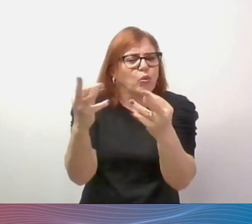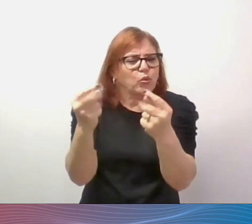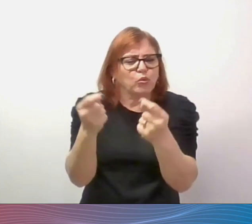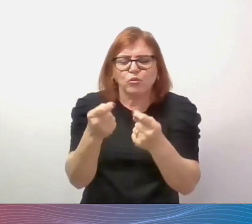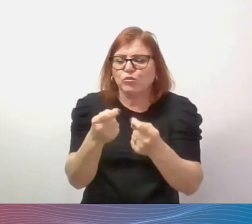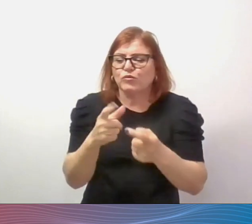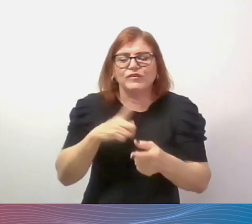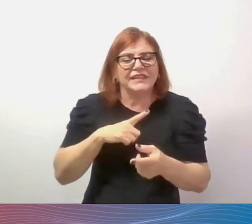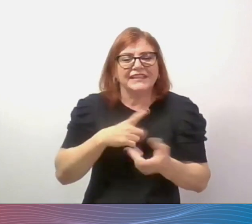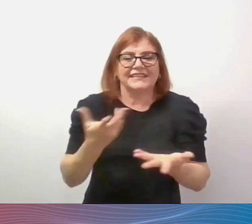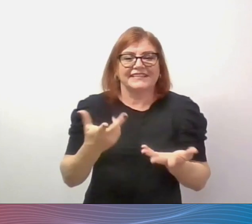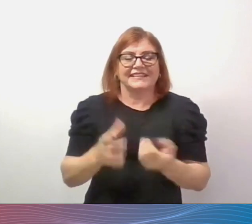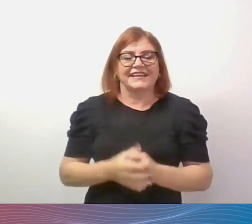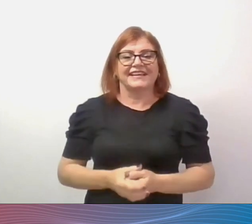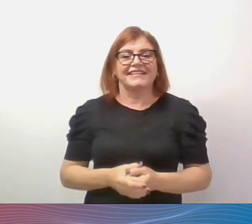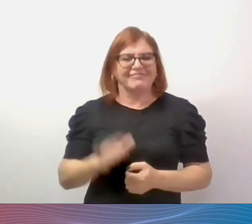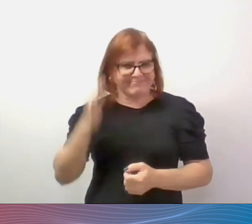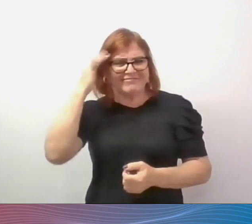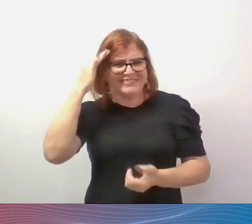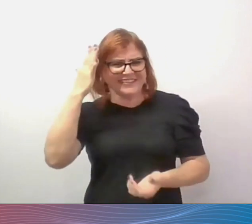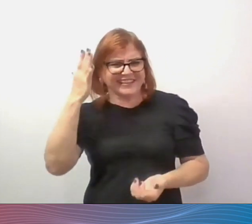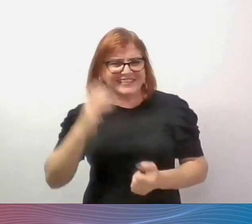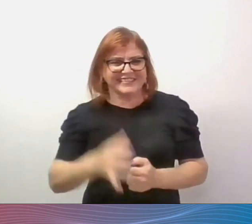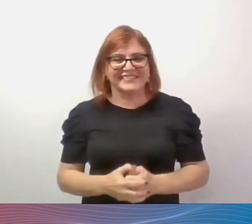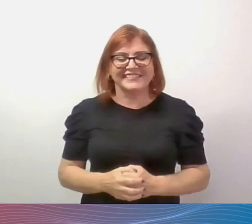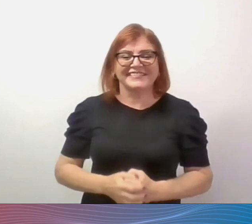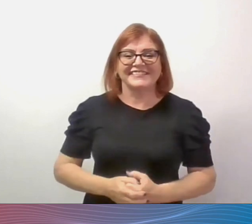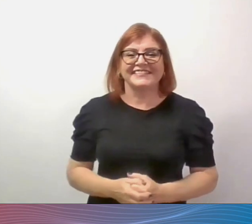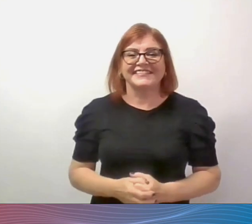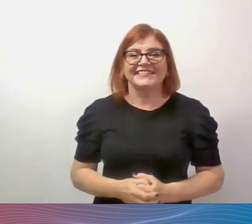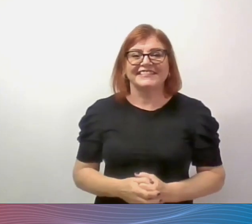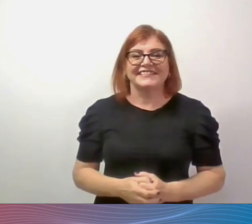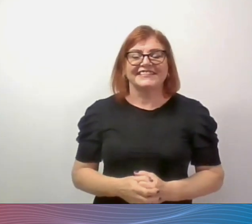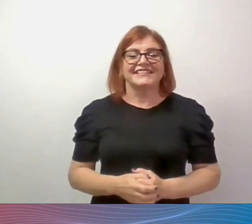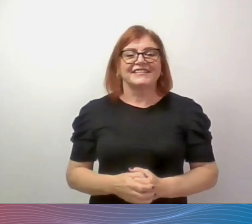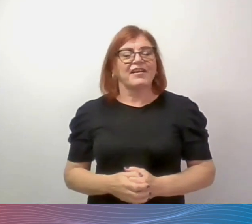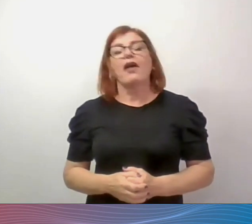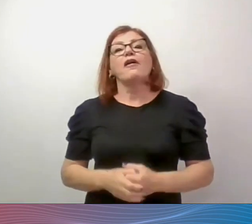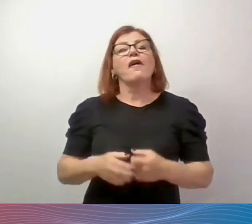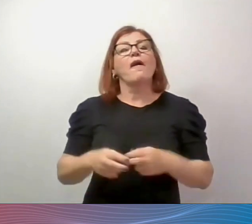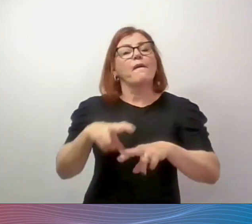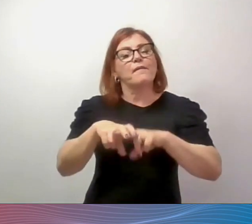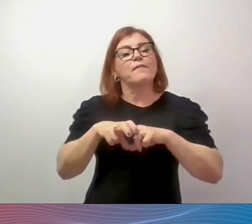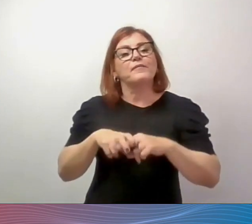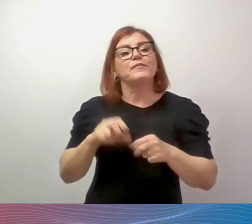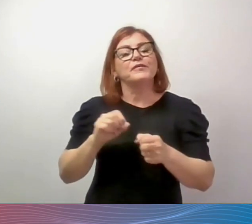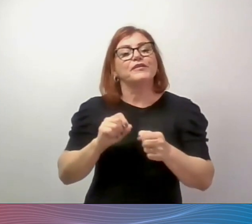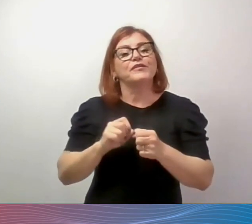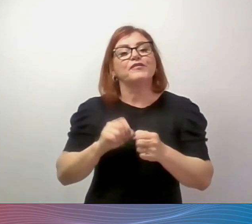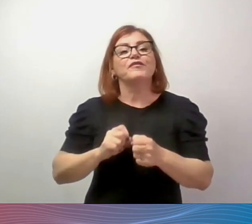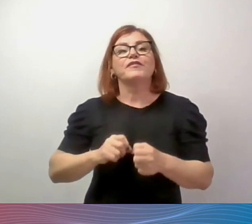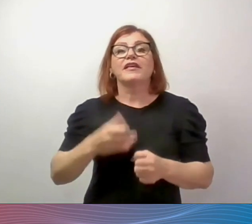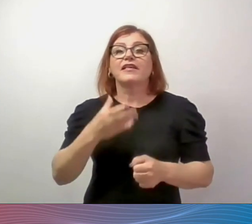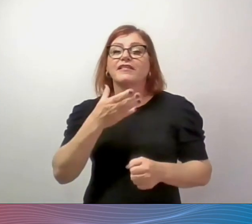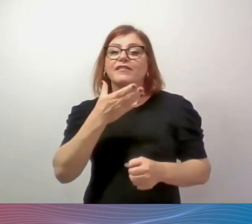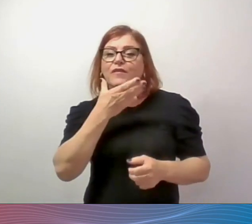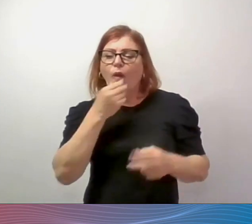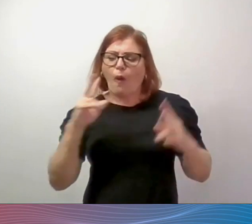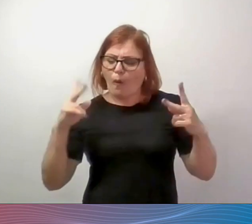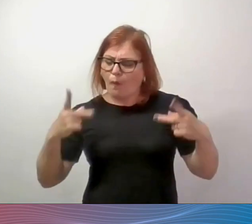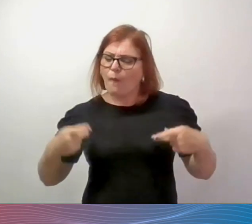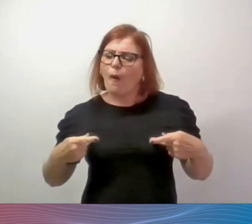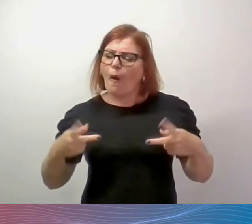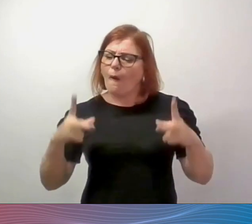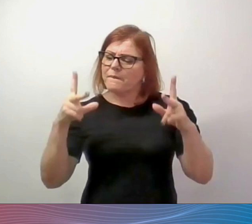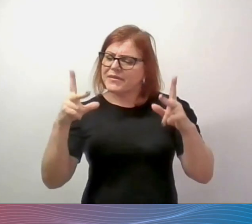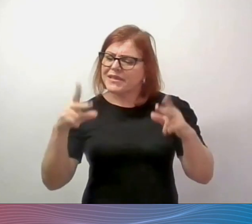me? Por isso ele criou o homem à sua imagem e semelhança, Gênesis 1:26. That's why he created man according to his image and likeness. Ele escolheu o